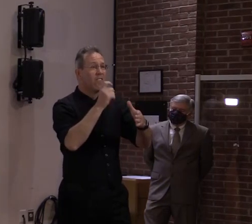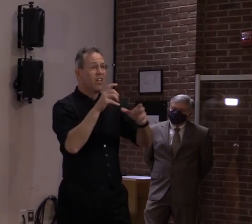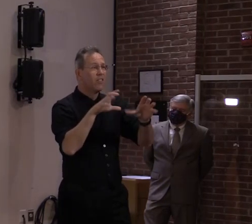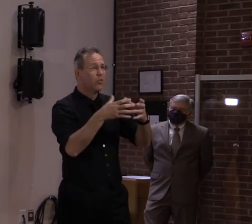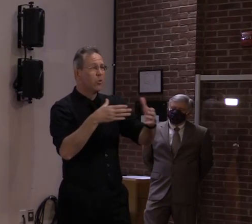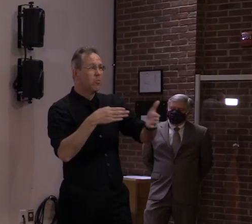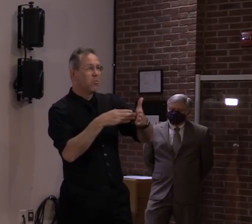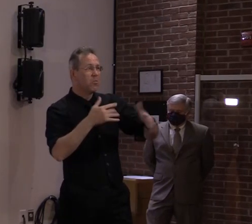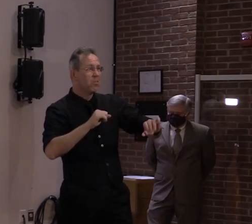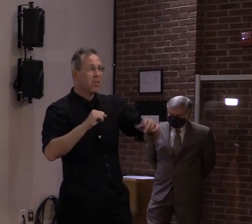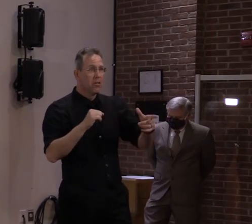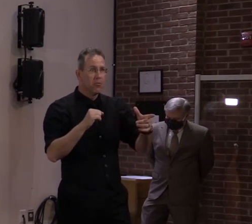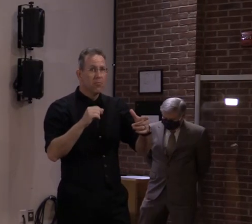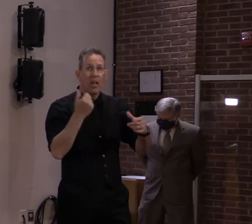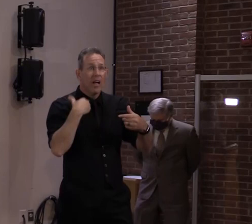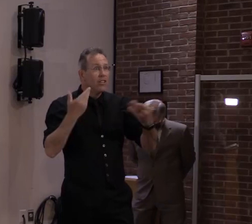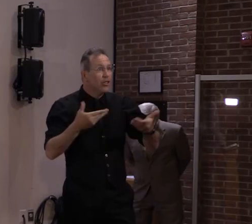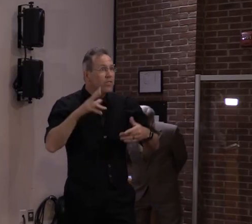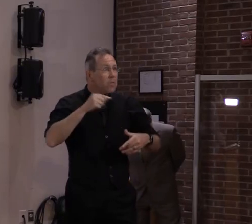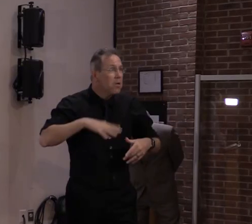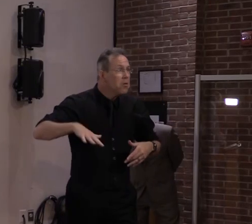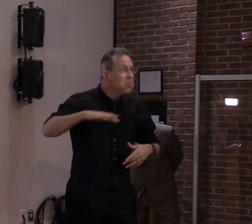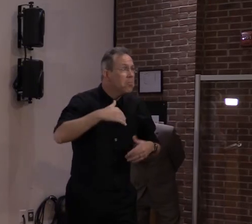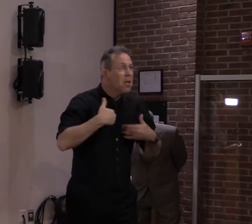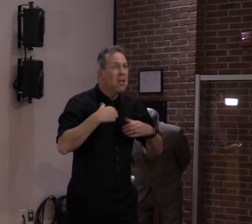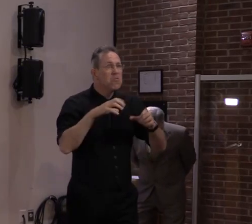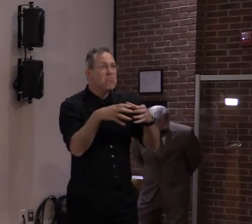especially focused on. Okay, so